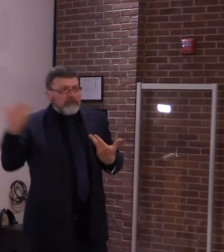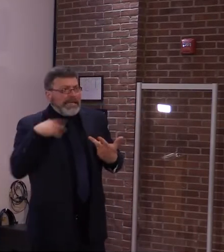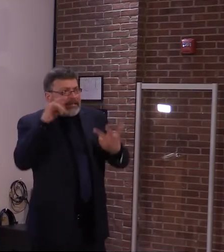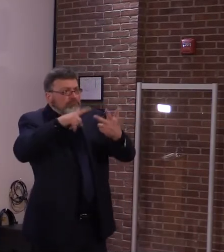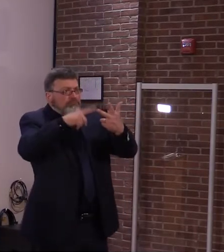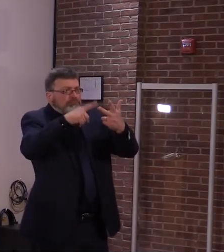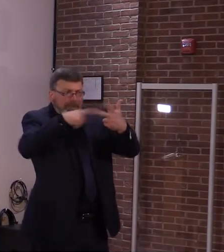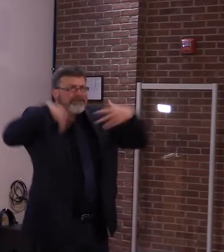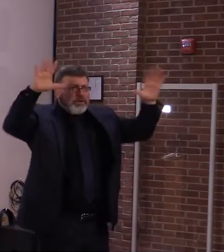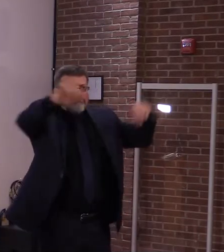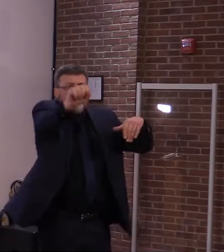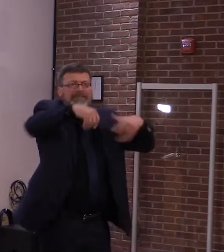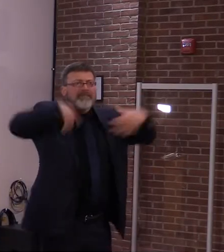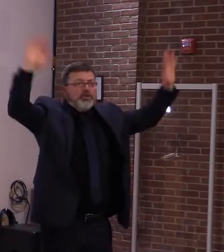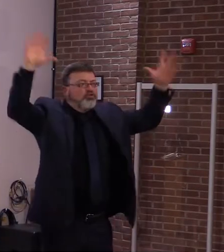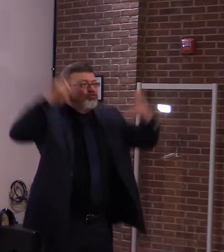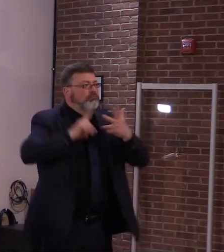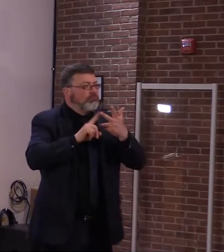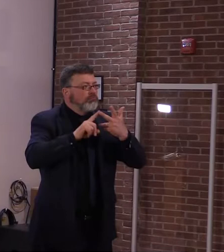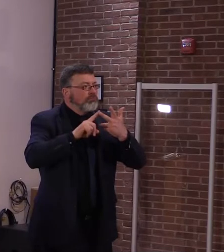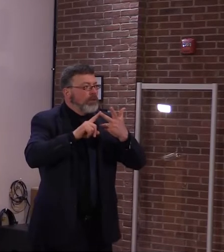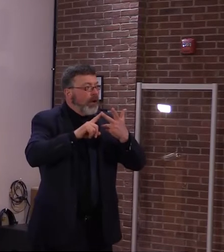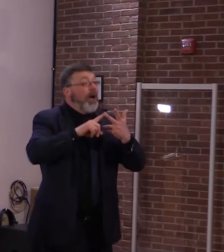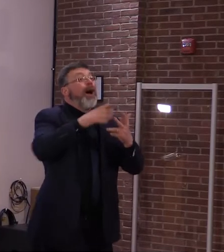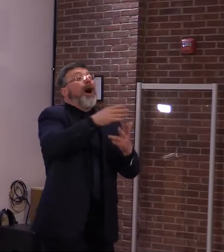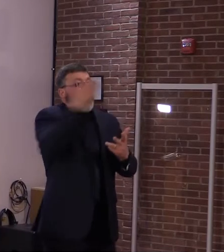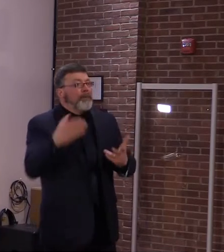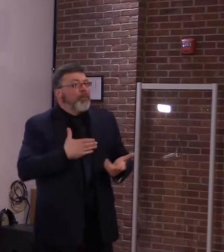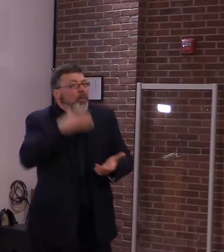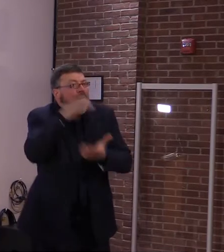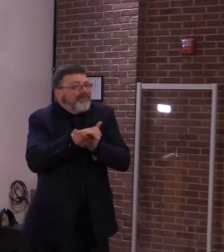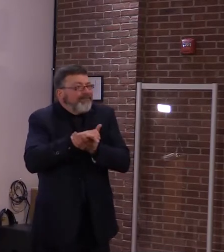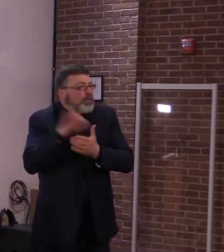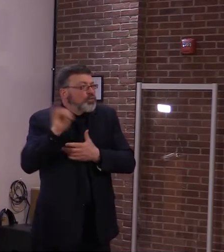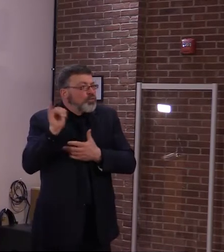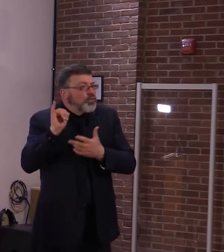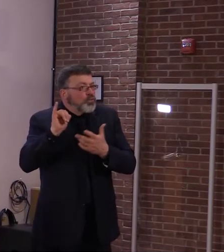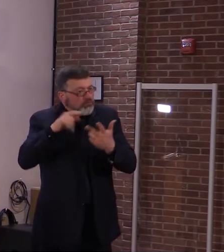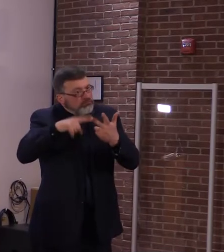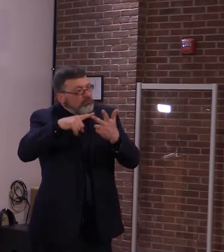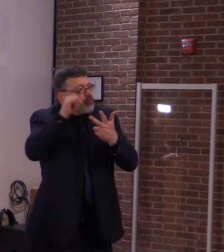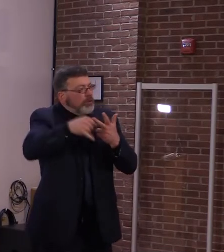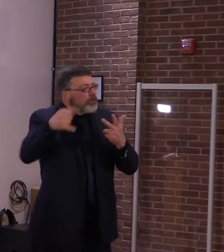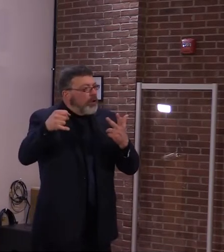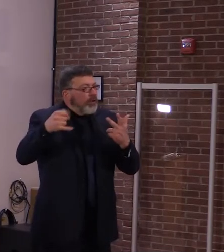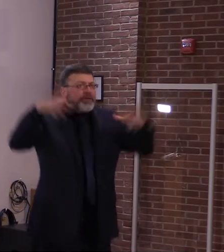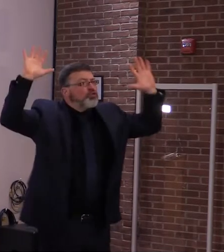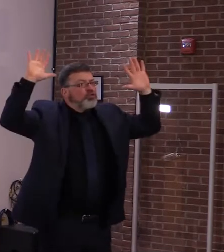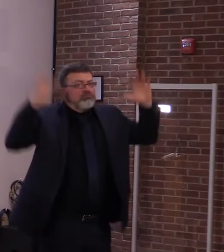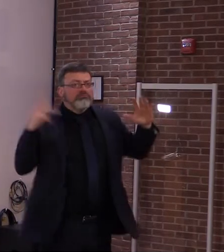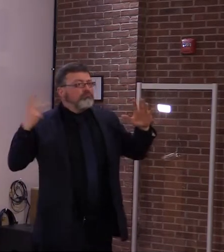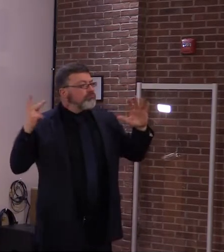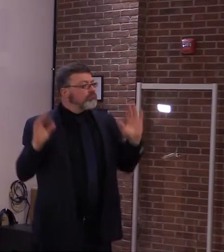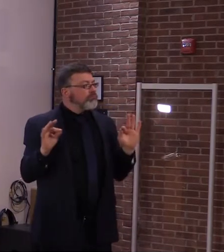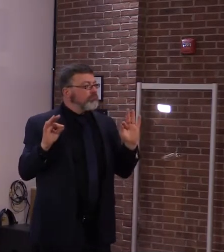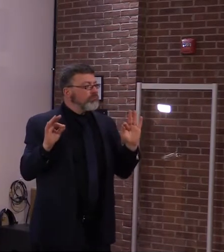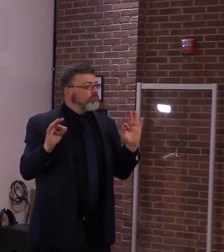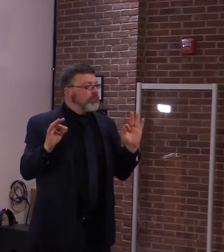be Pfizer and Moderna available for you if you want to wait for that. As I said,